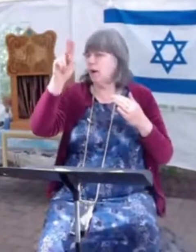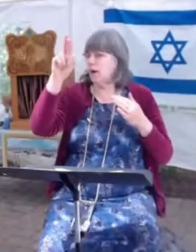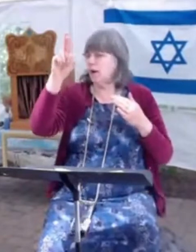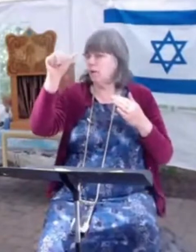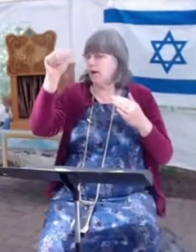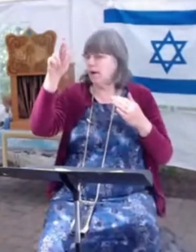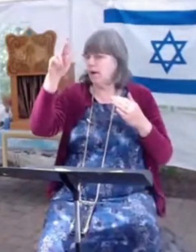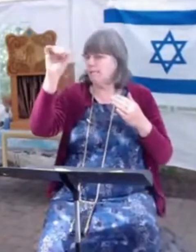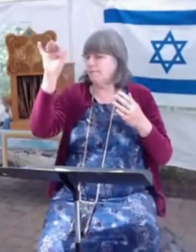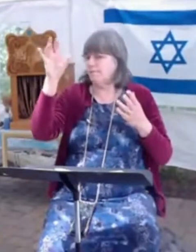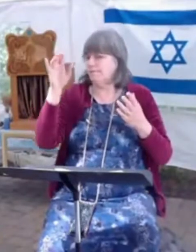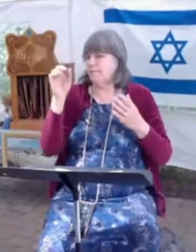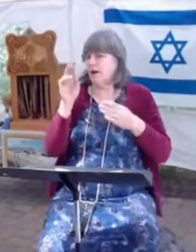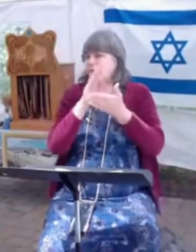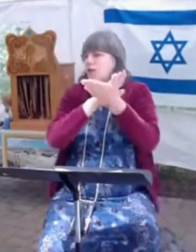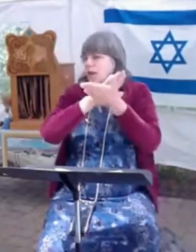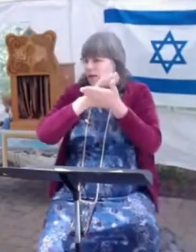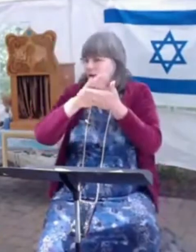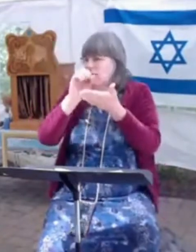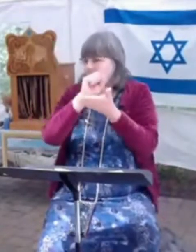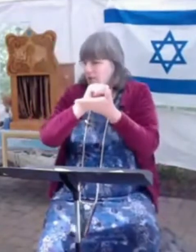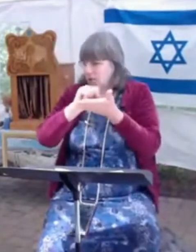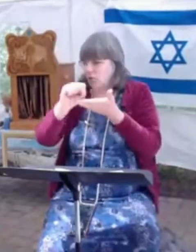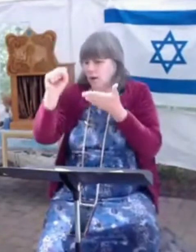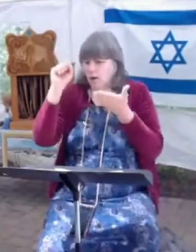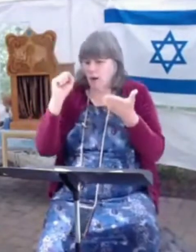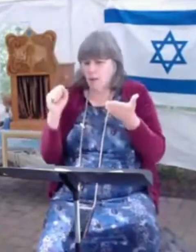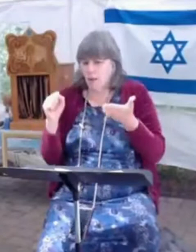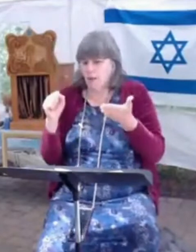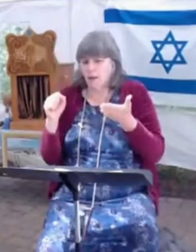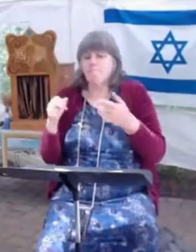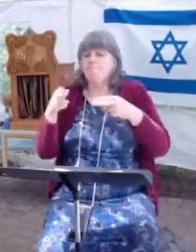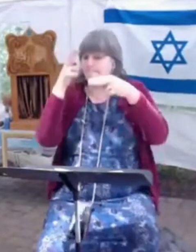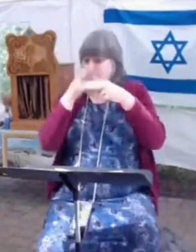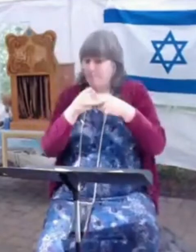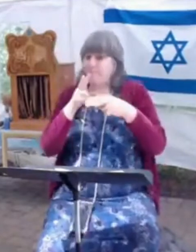Gehinnom. It was all in there.